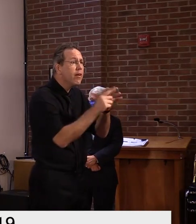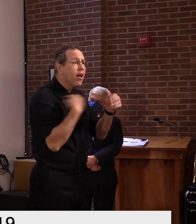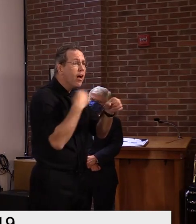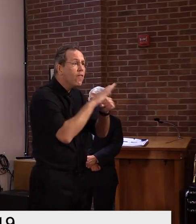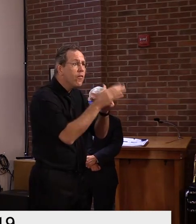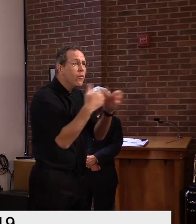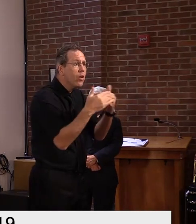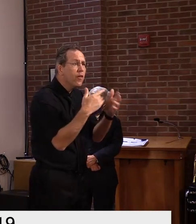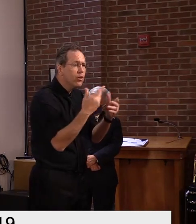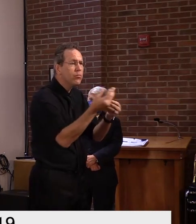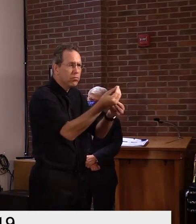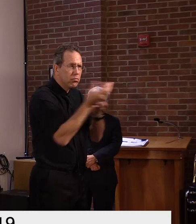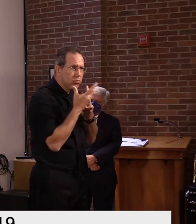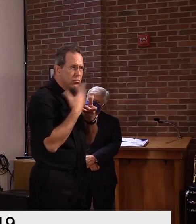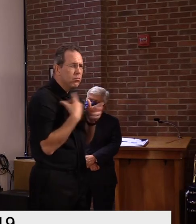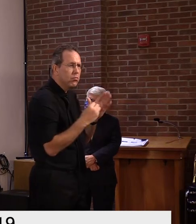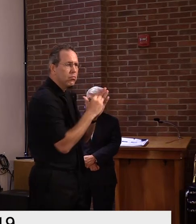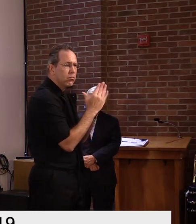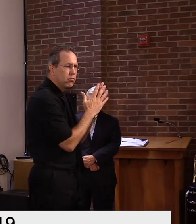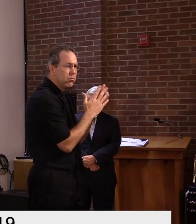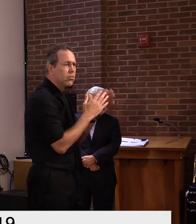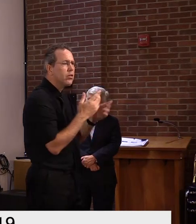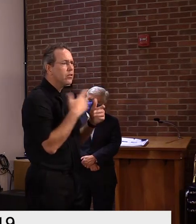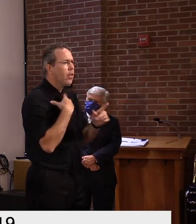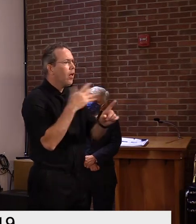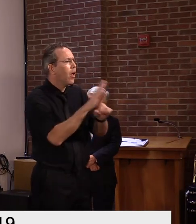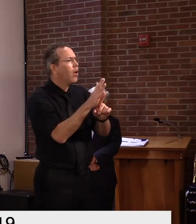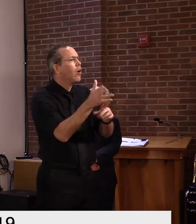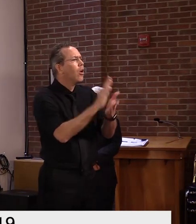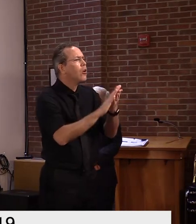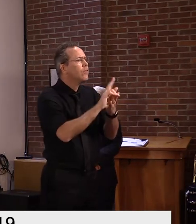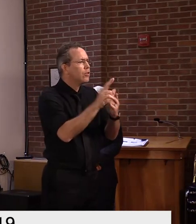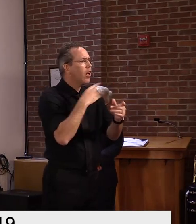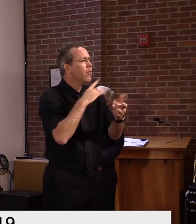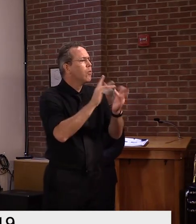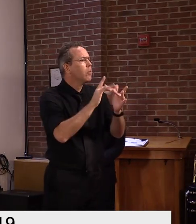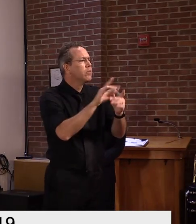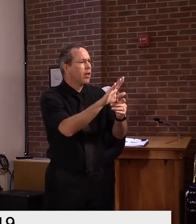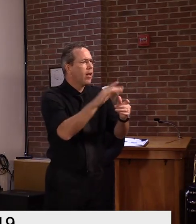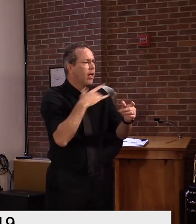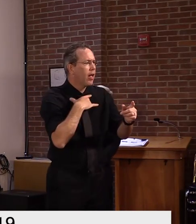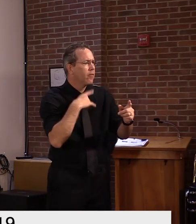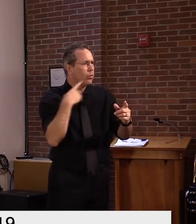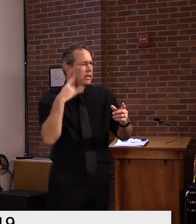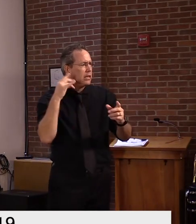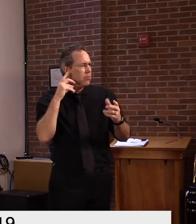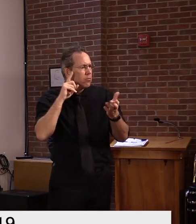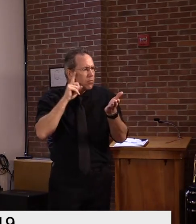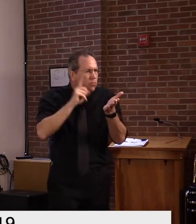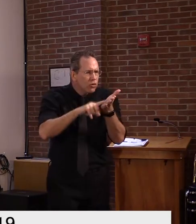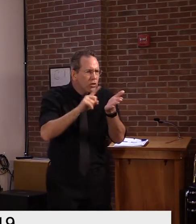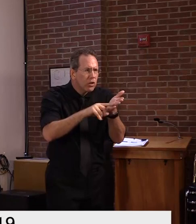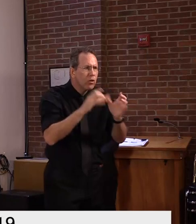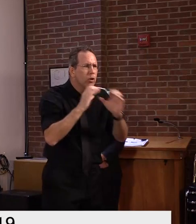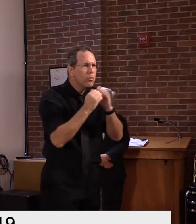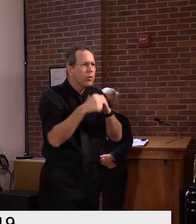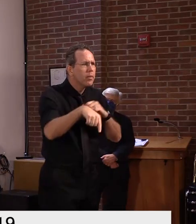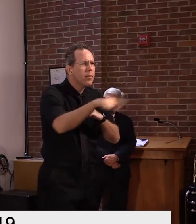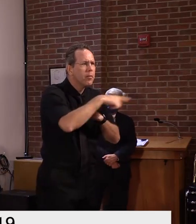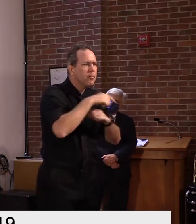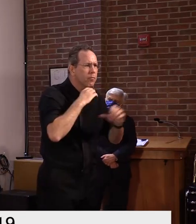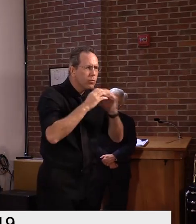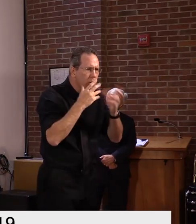websites. We have communicated with all the colleges because, needless to say, they're not all using the